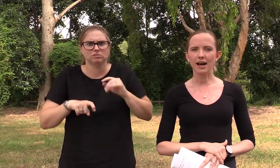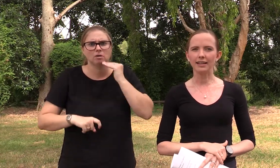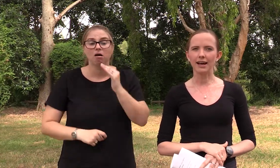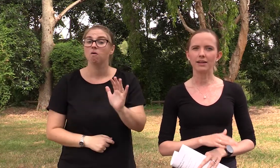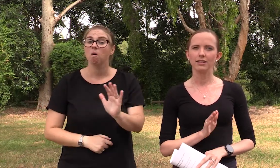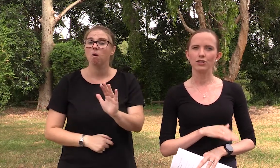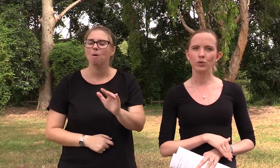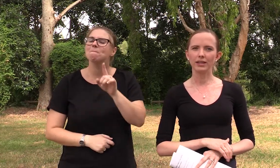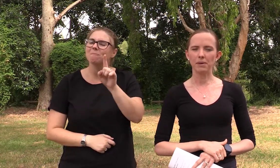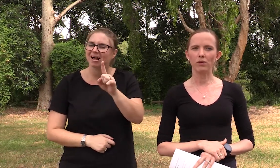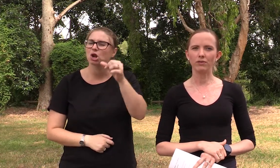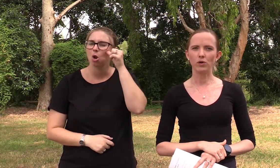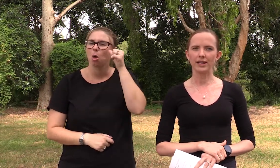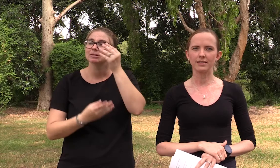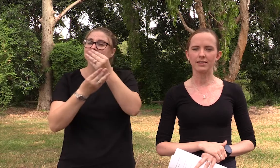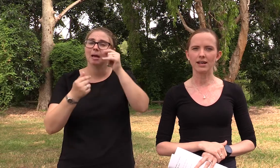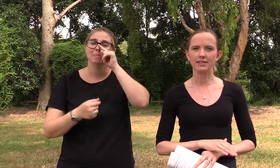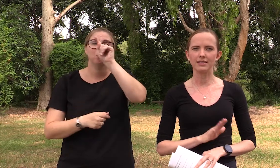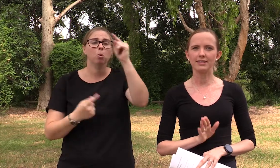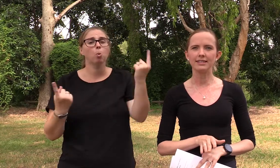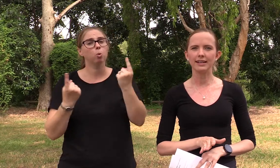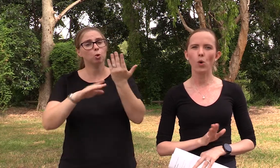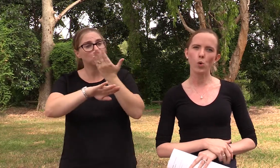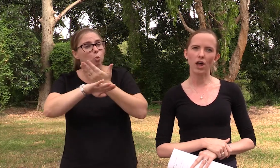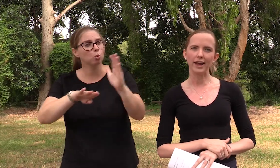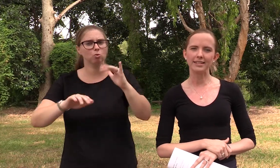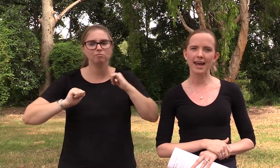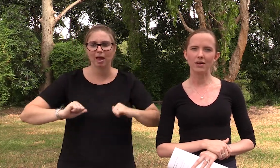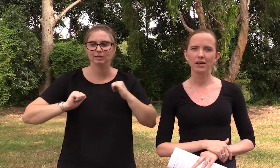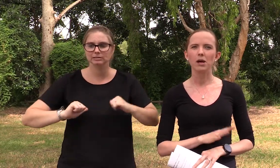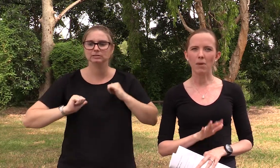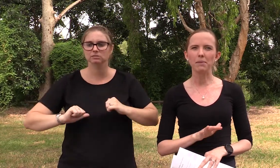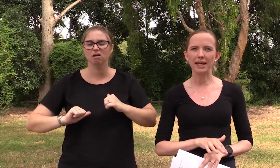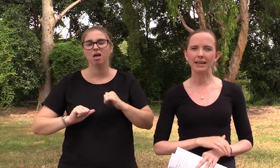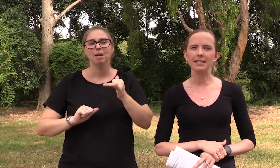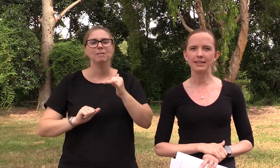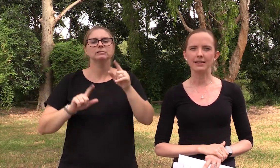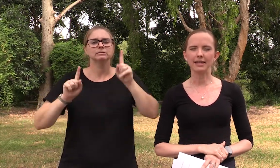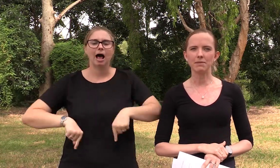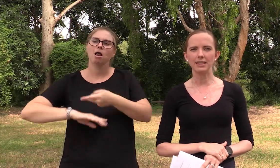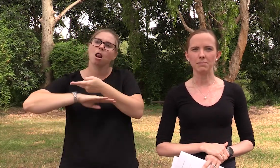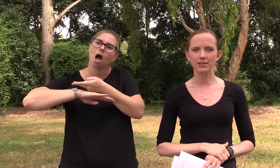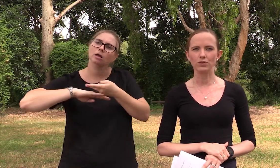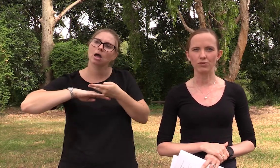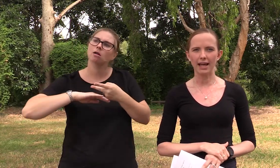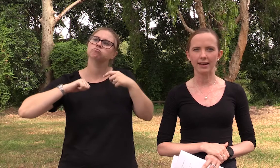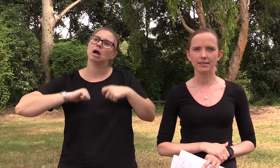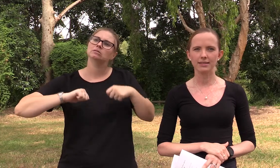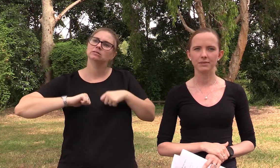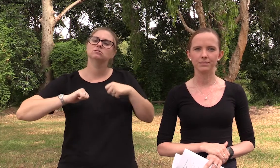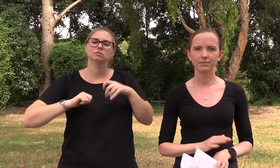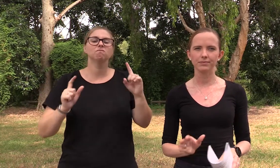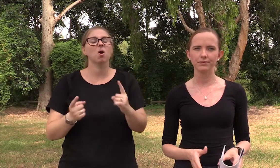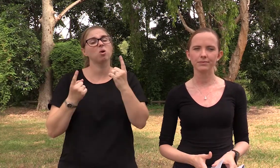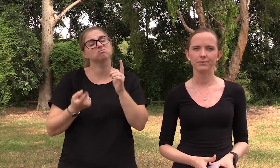first starting out, doing the pelvic floor exercises sitting or lying down might make it easier to keep these muscles